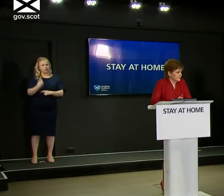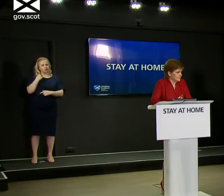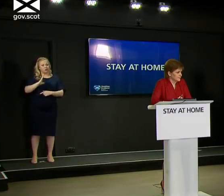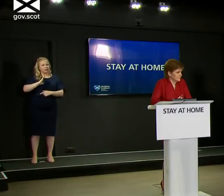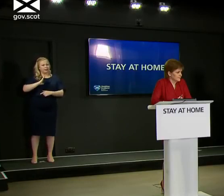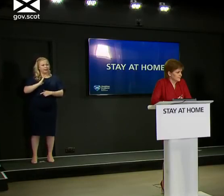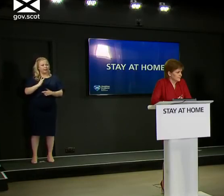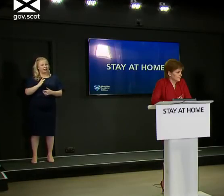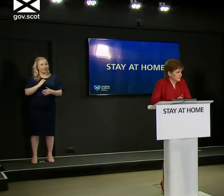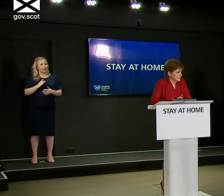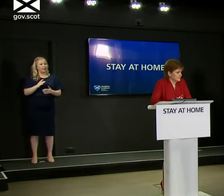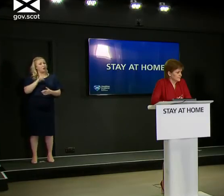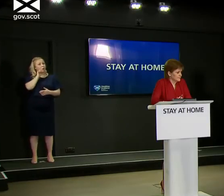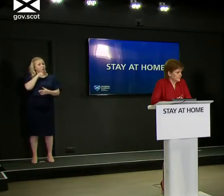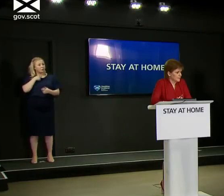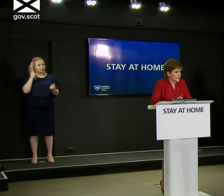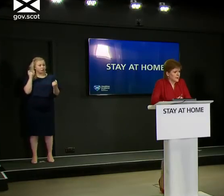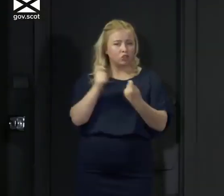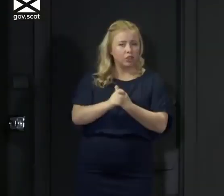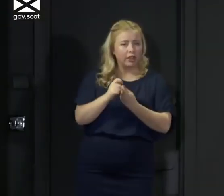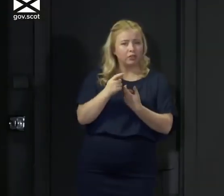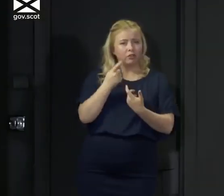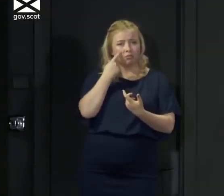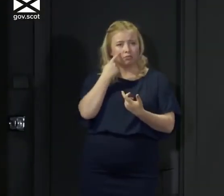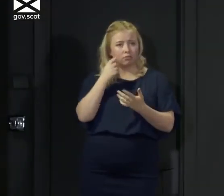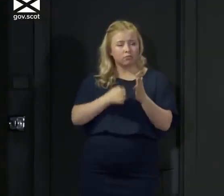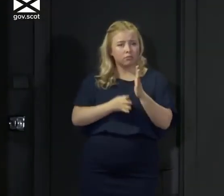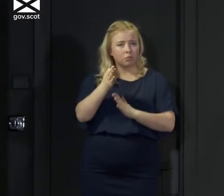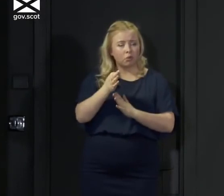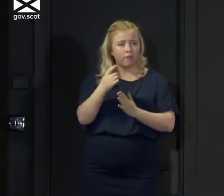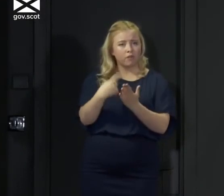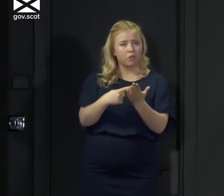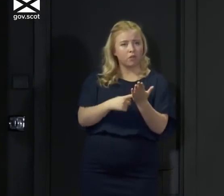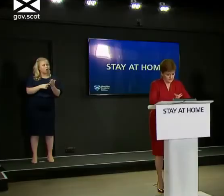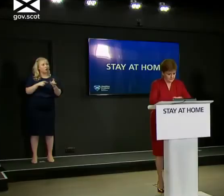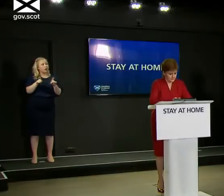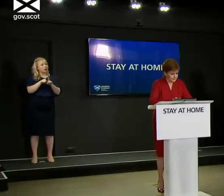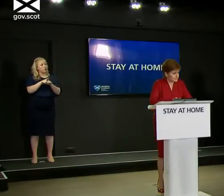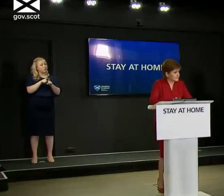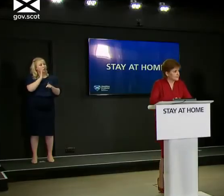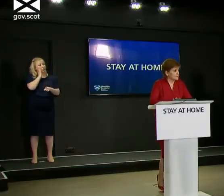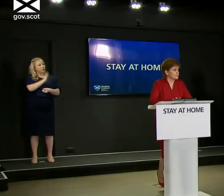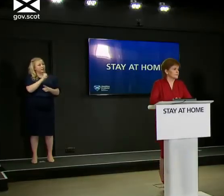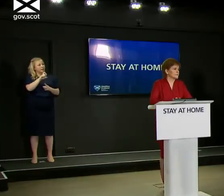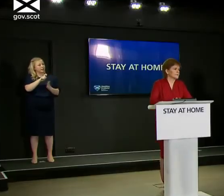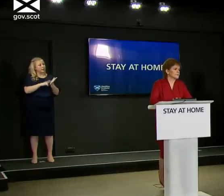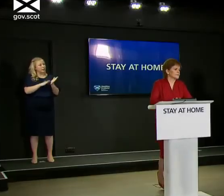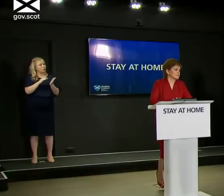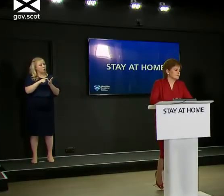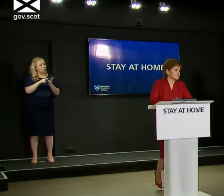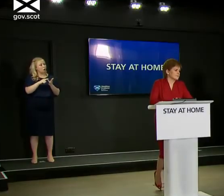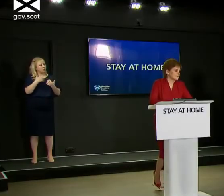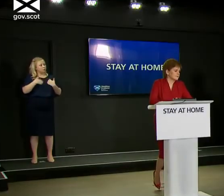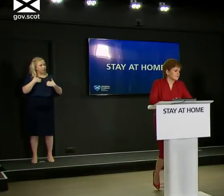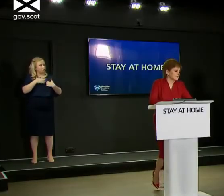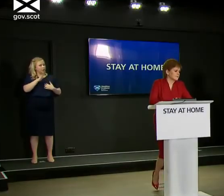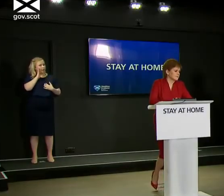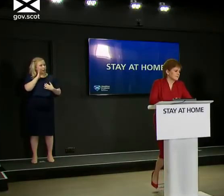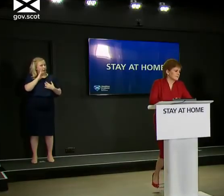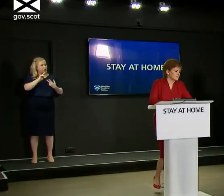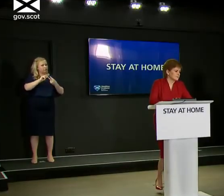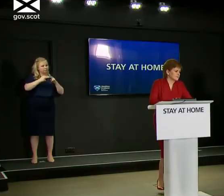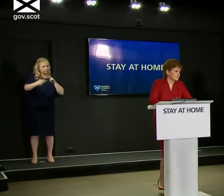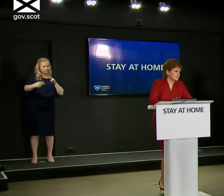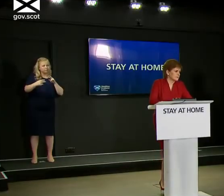And will you be looking to change or improve the rules? And to the CMO, if I may, it was really interesting hearing about the lineage of